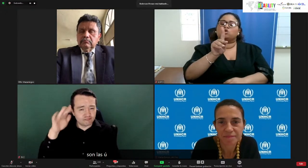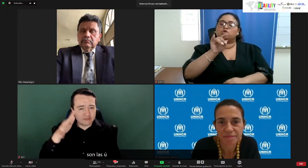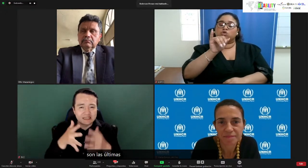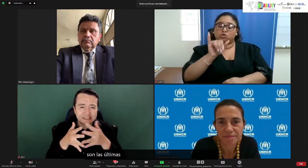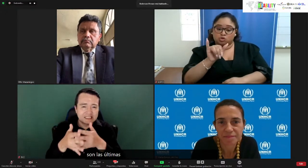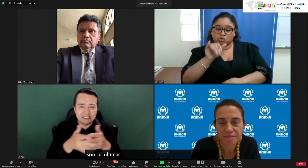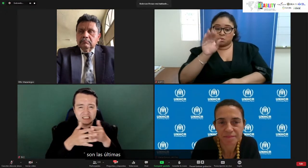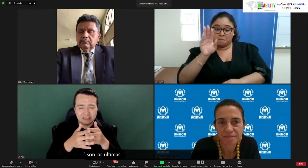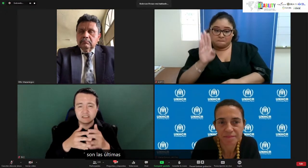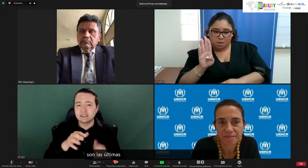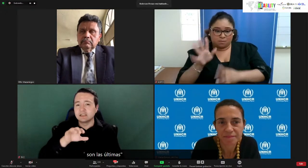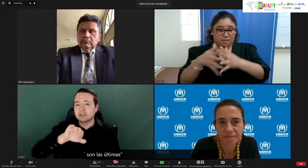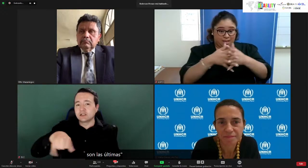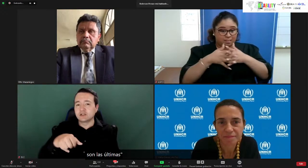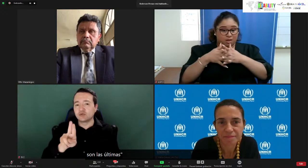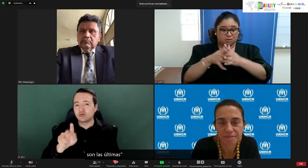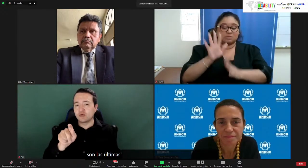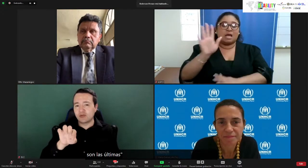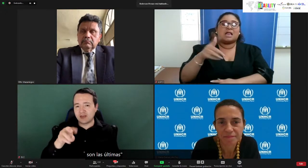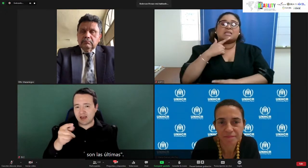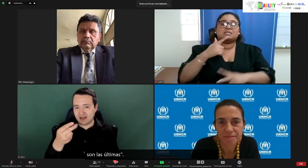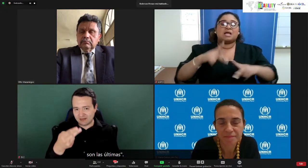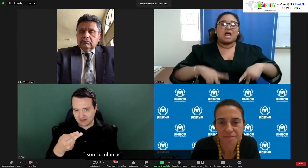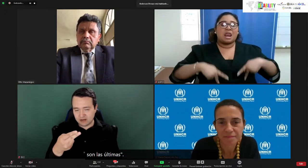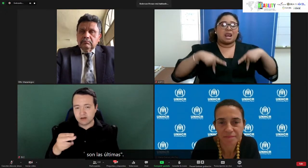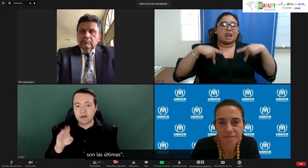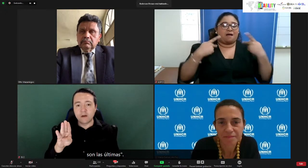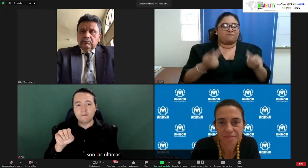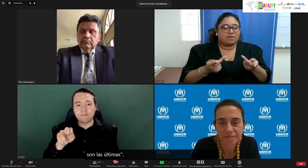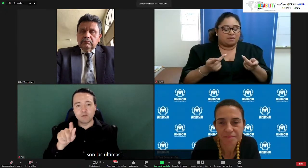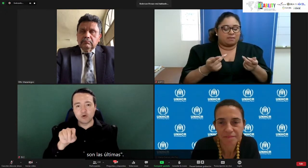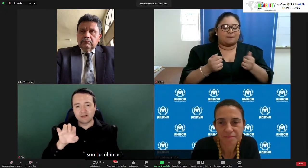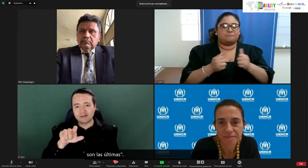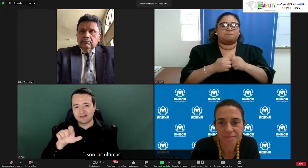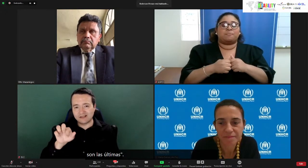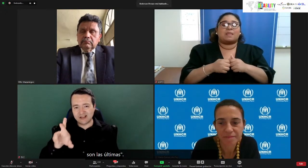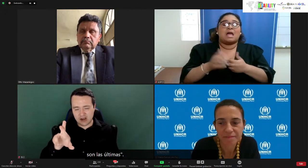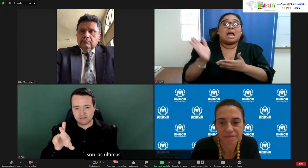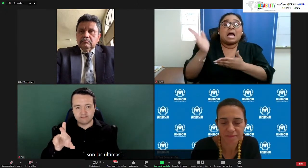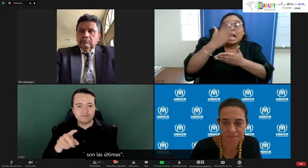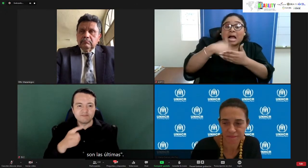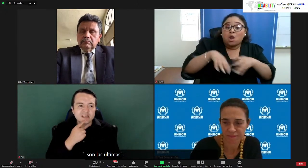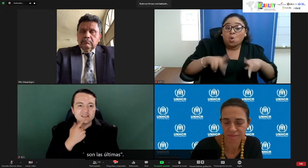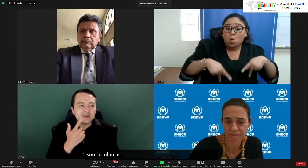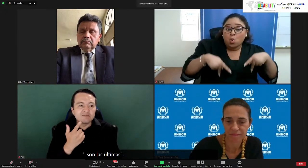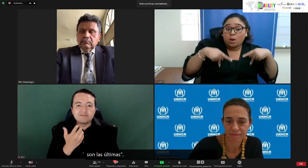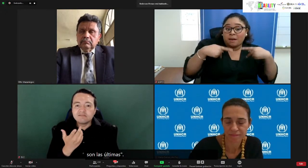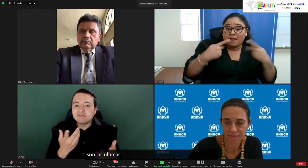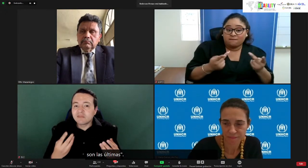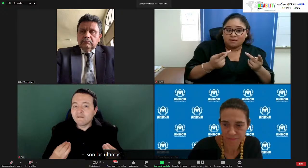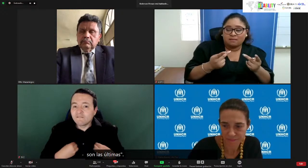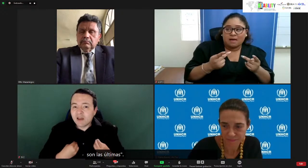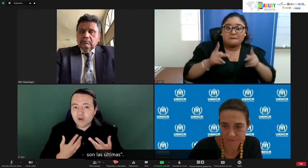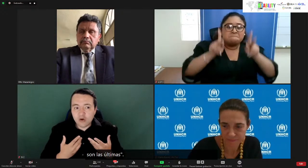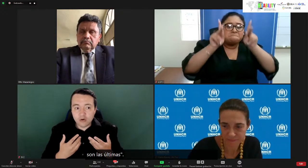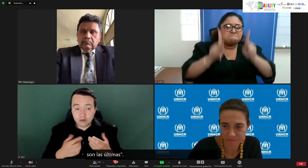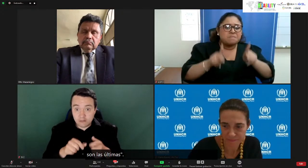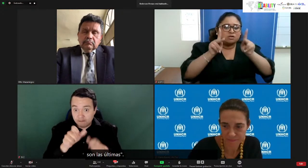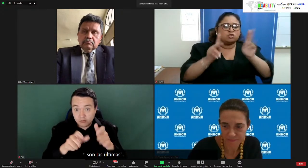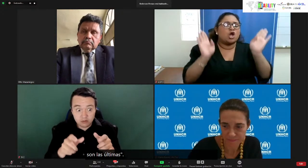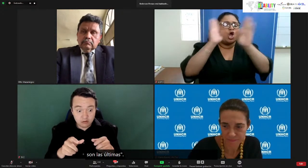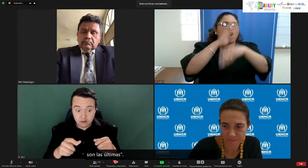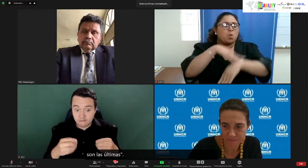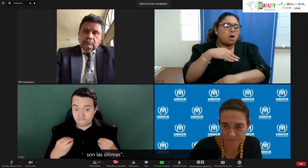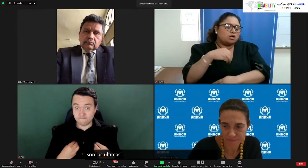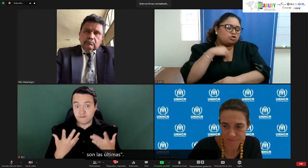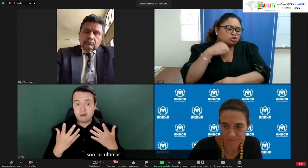i remember doing vladler north american purpose talking about lives without mourning their